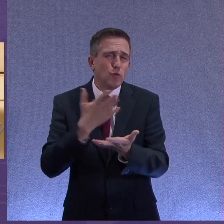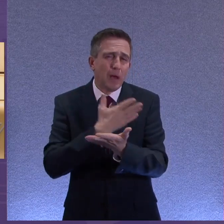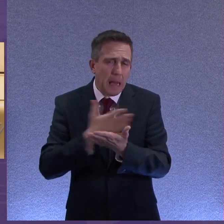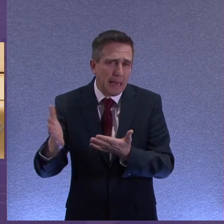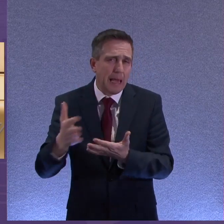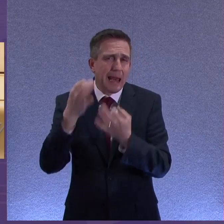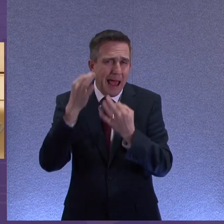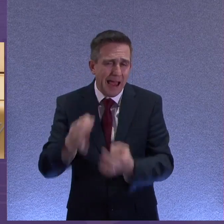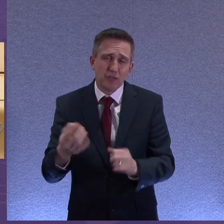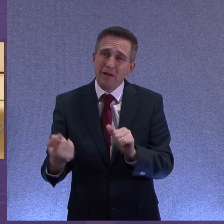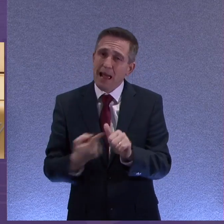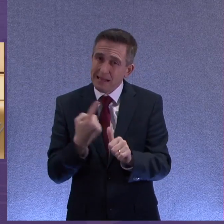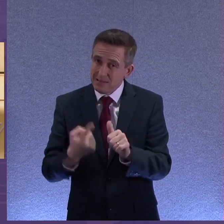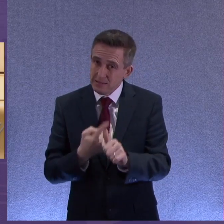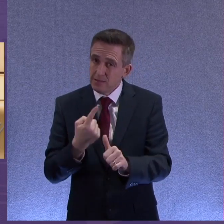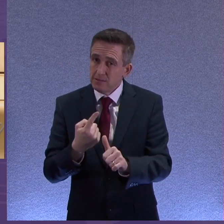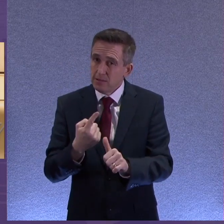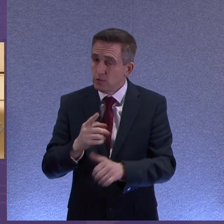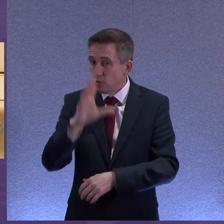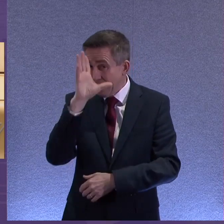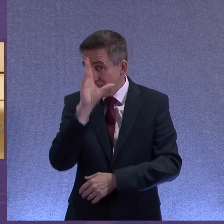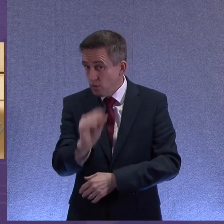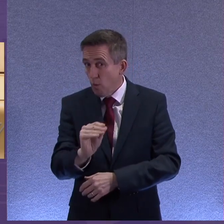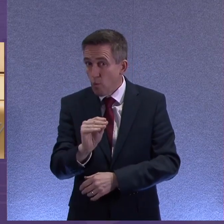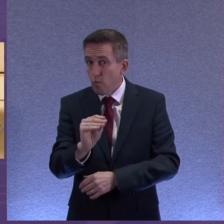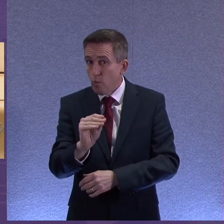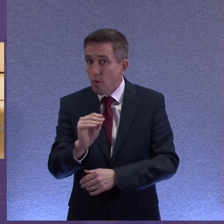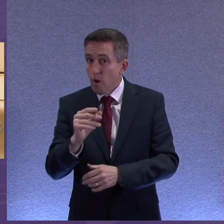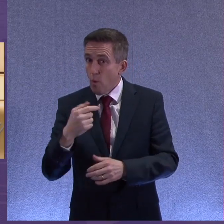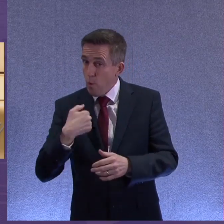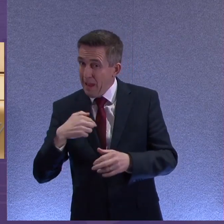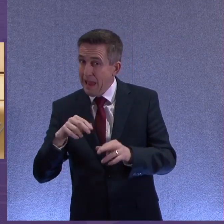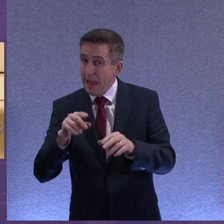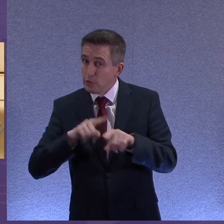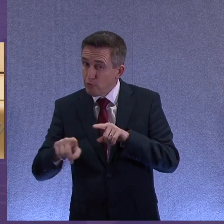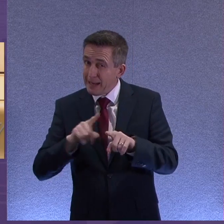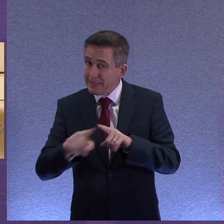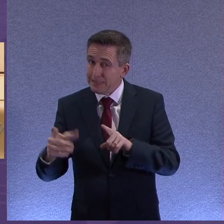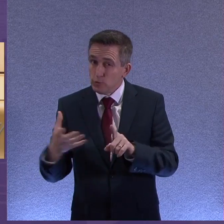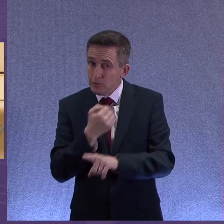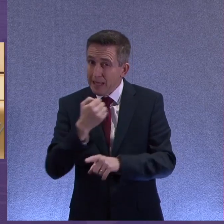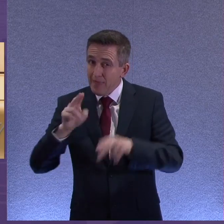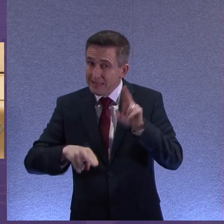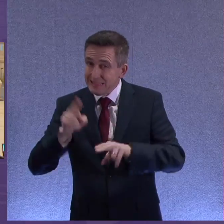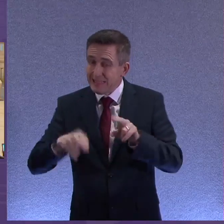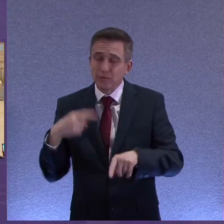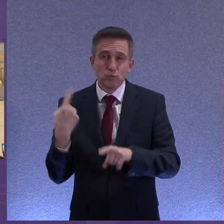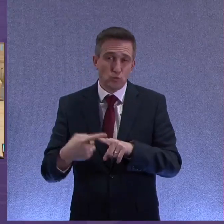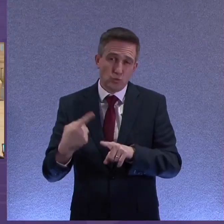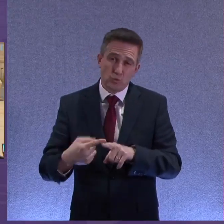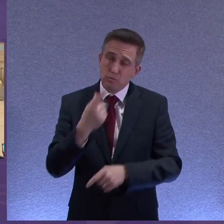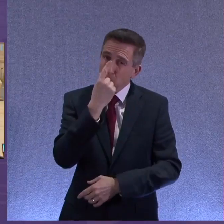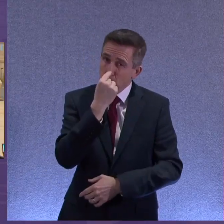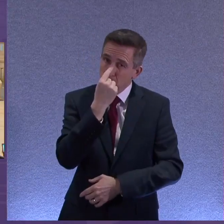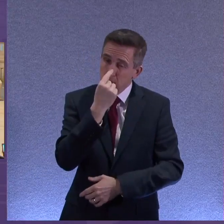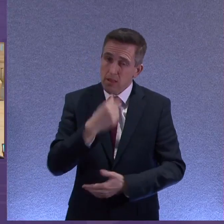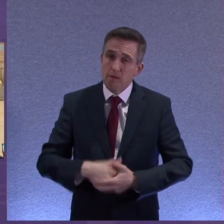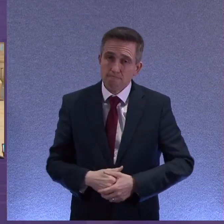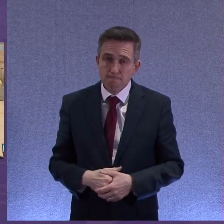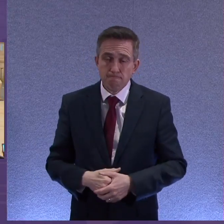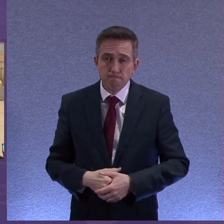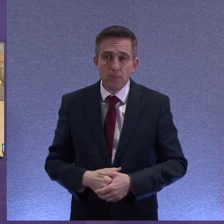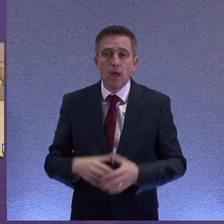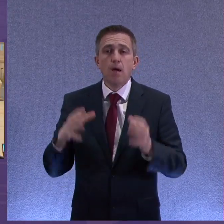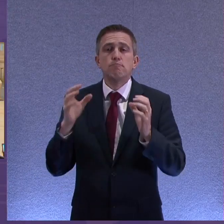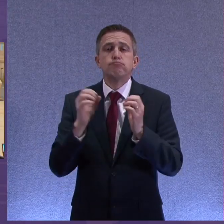can be confident of. So at this point, all I can say is we are hopeful it will be available in the near future. Brian Whittle to be followed by